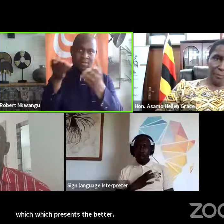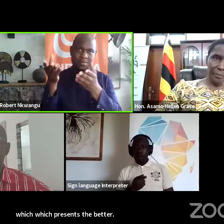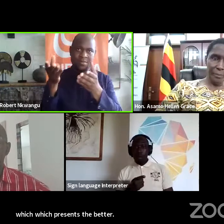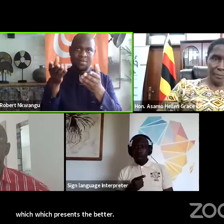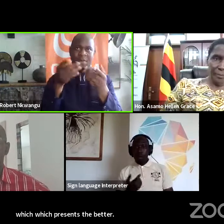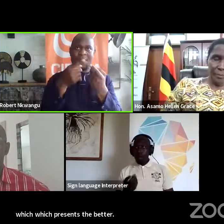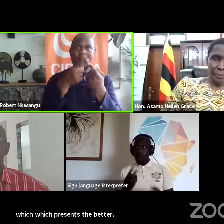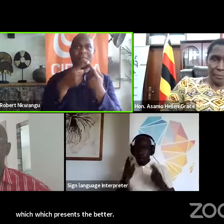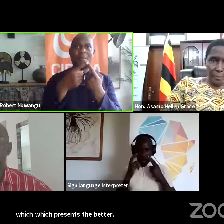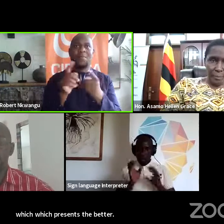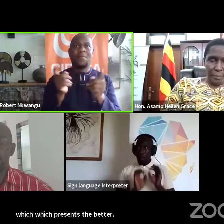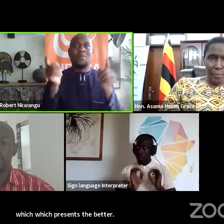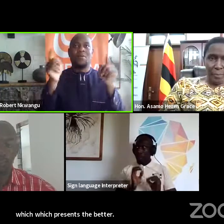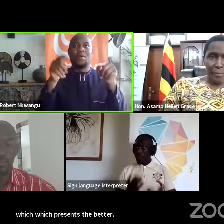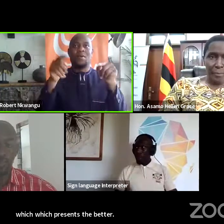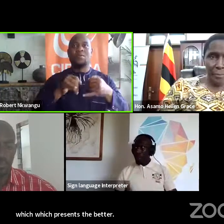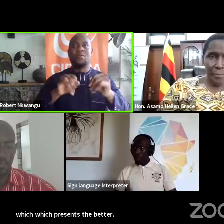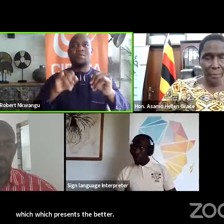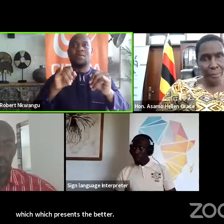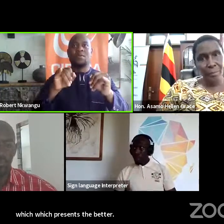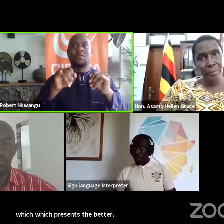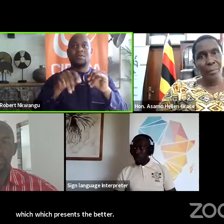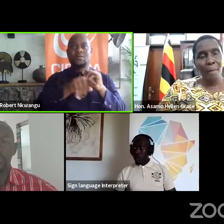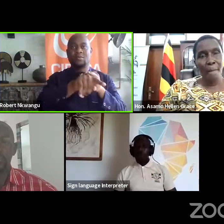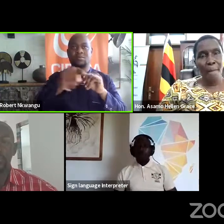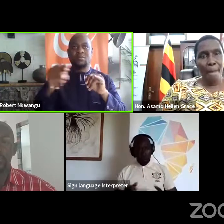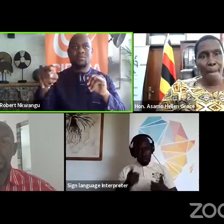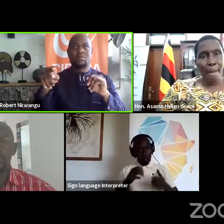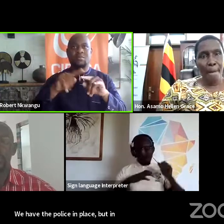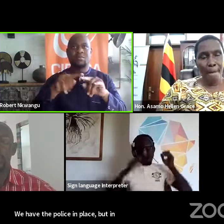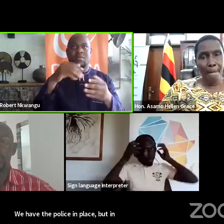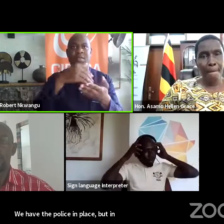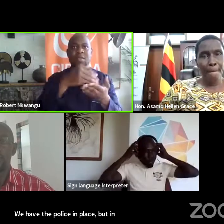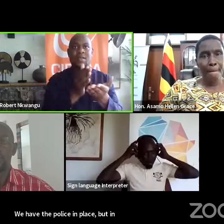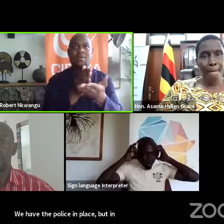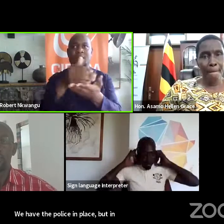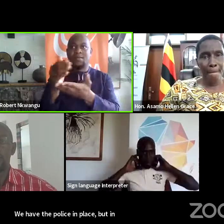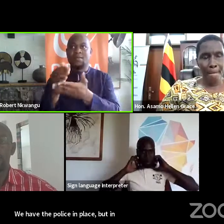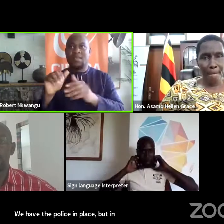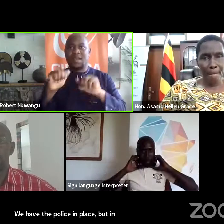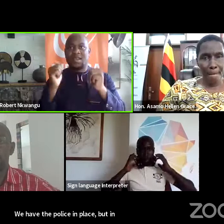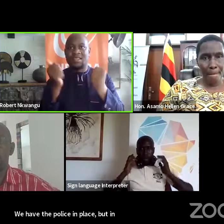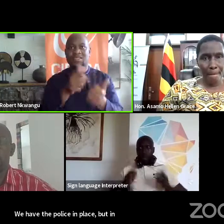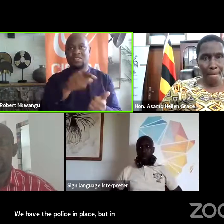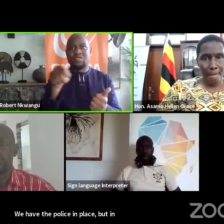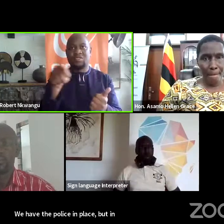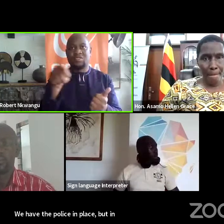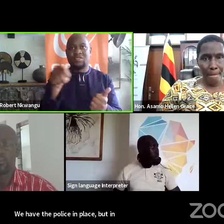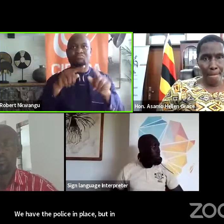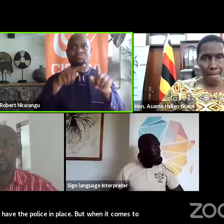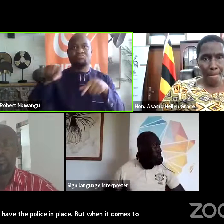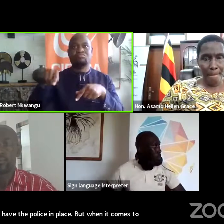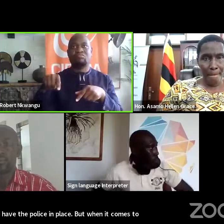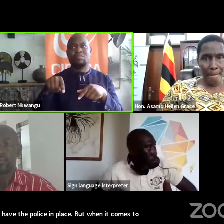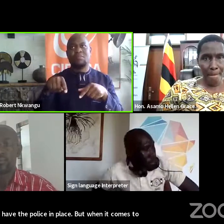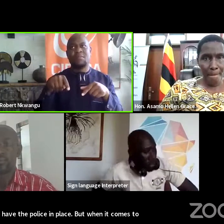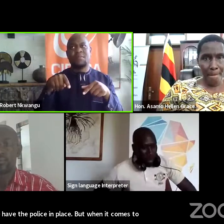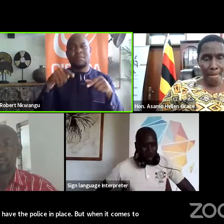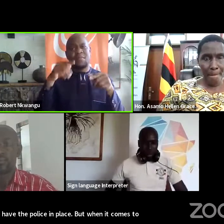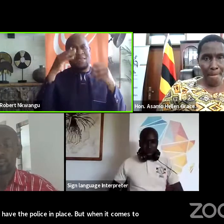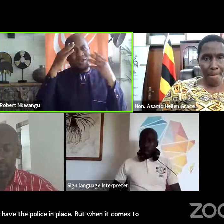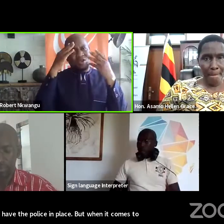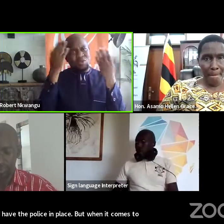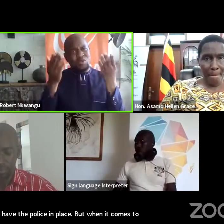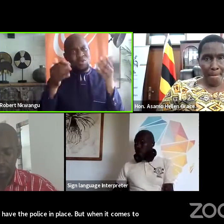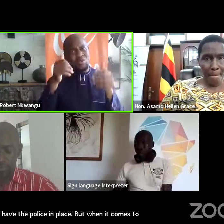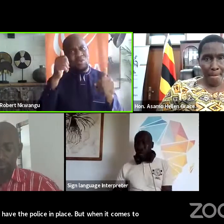land, we have the policies in place, but when it comes to implementation in the different departments, different